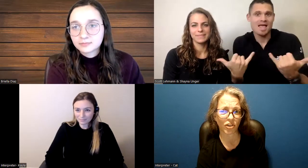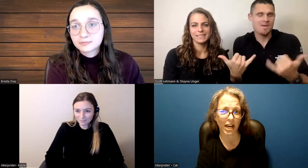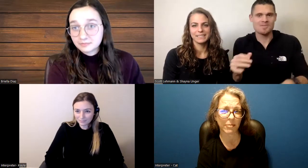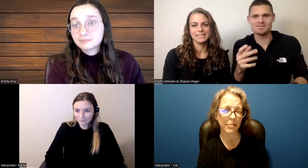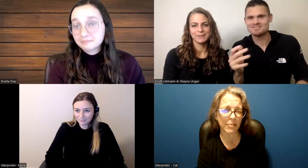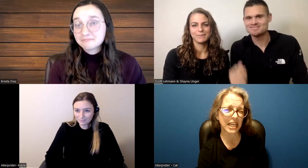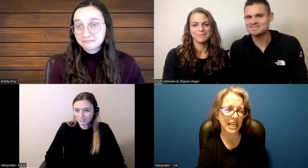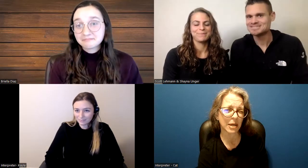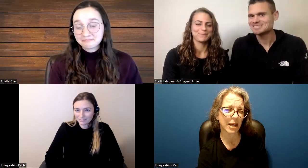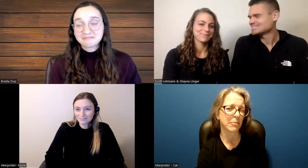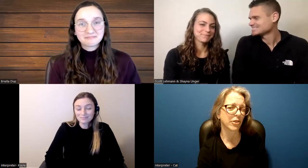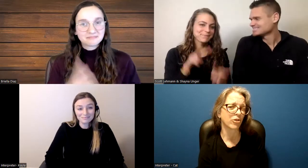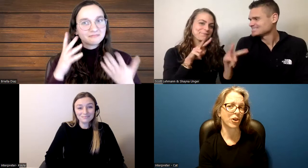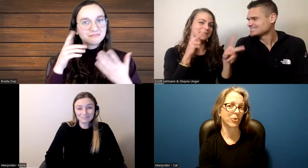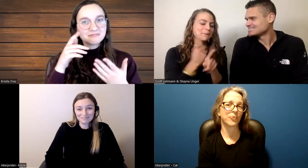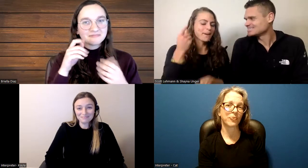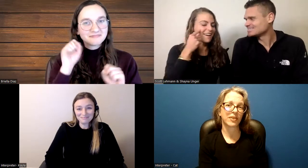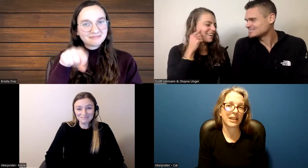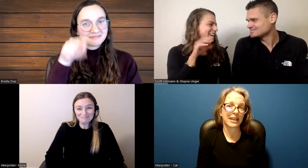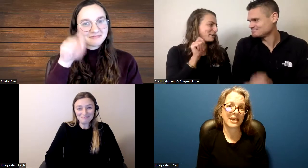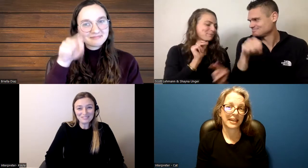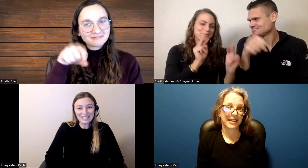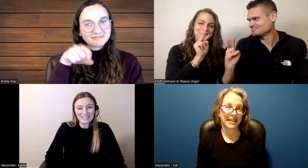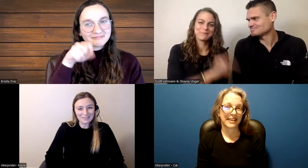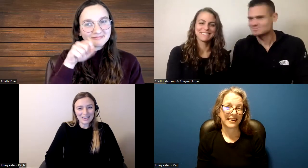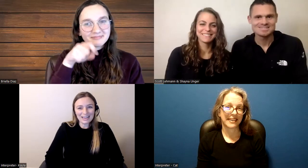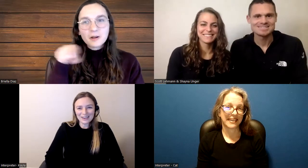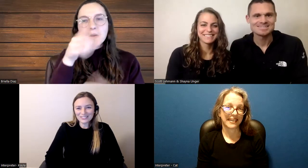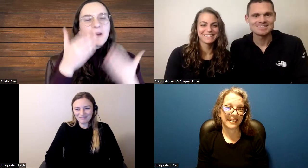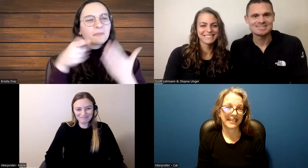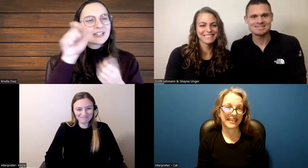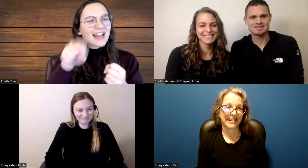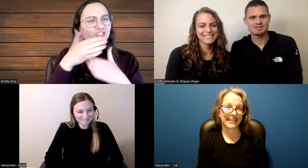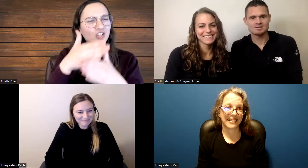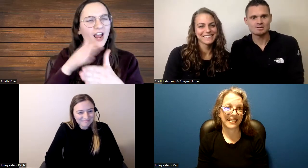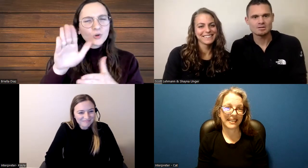through Instagram maybe in about a month or so. Keep an eye out.